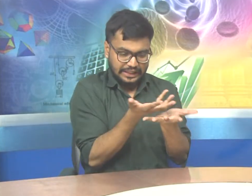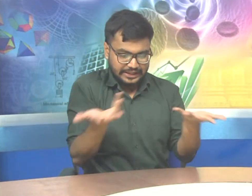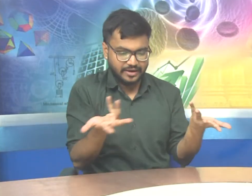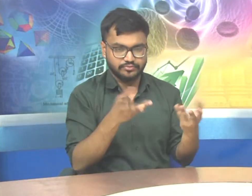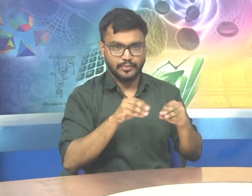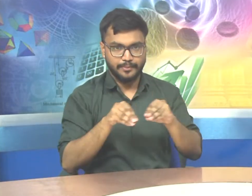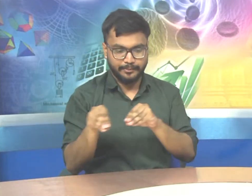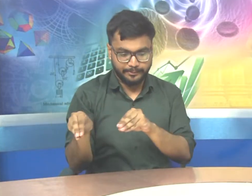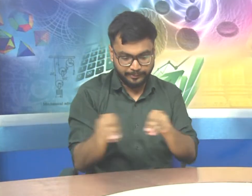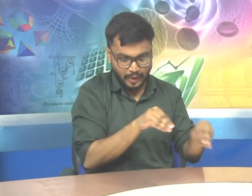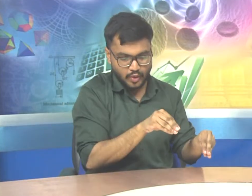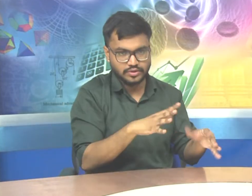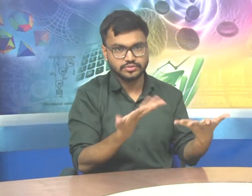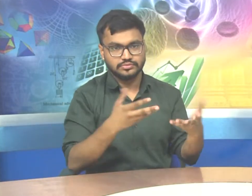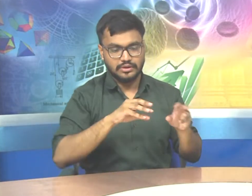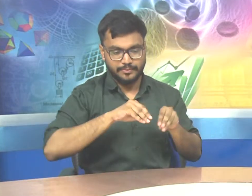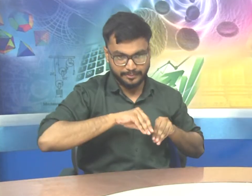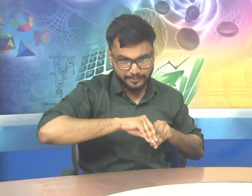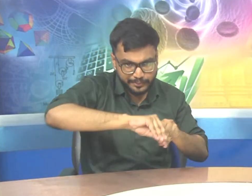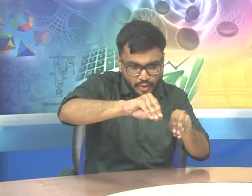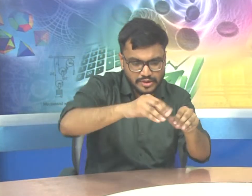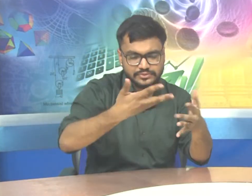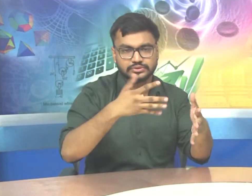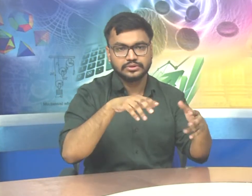It is an energy of objects moving,